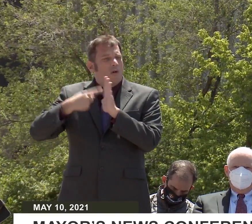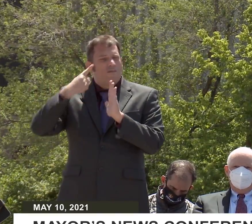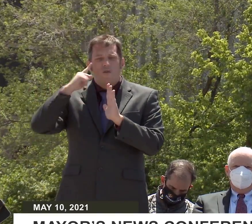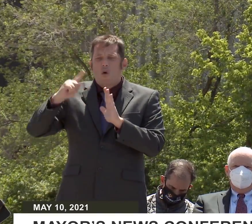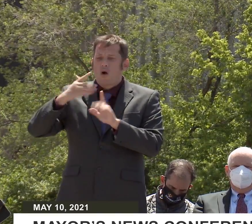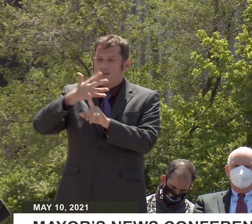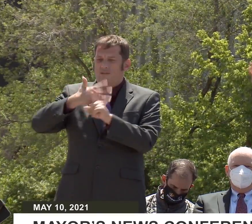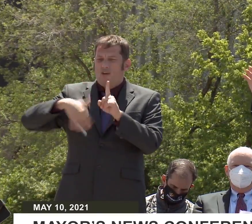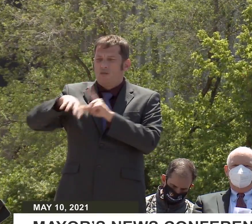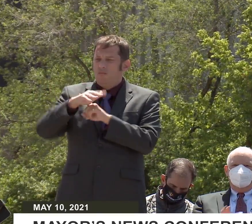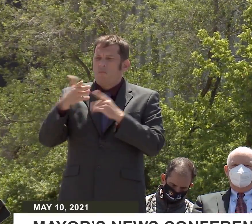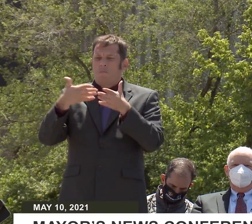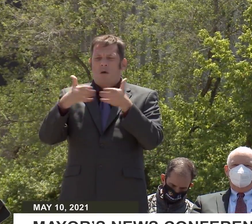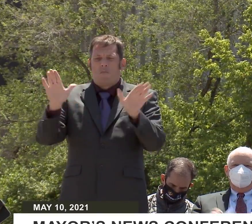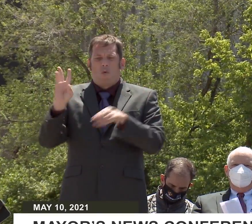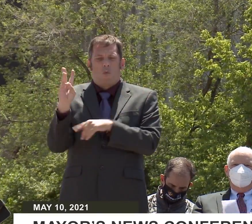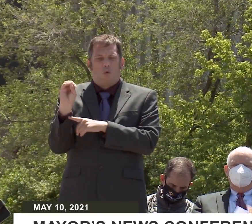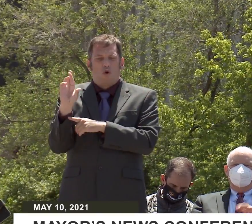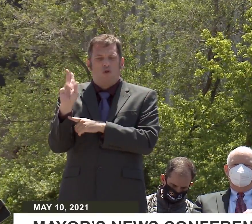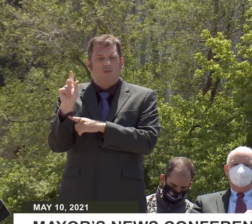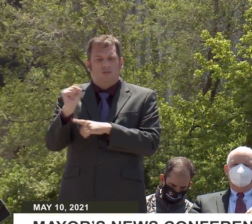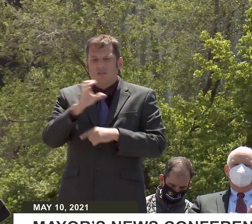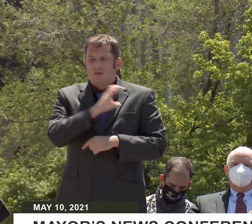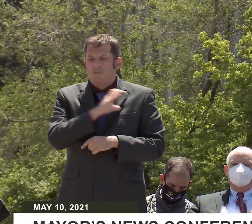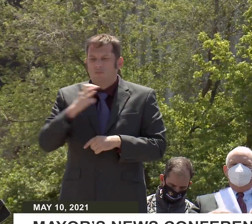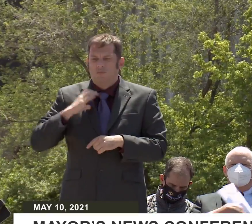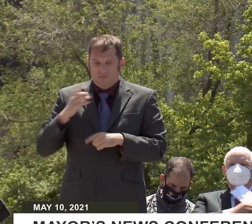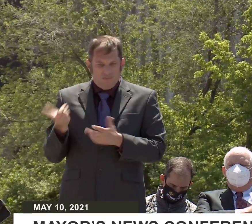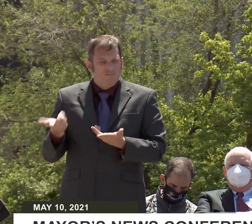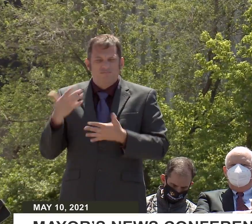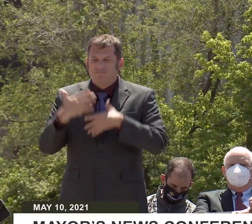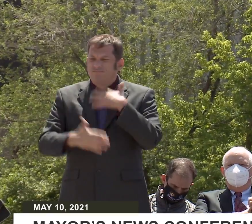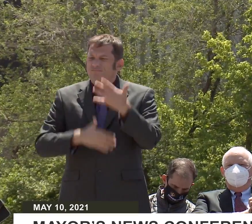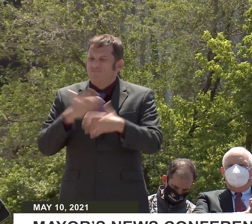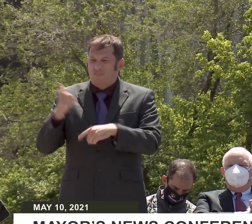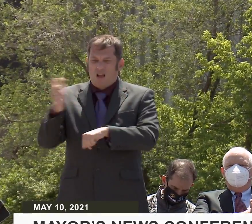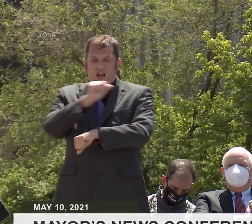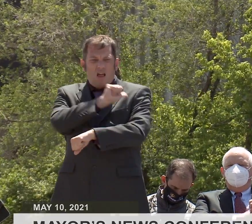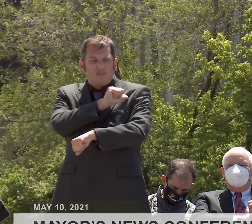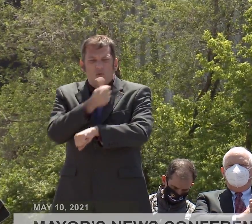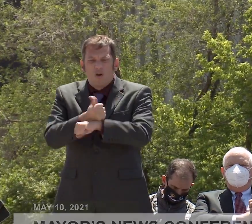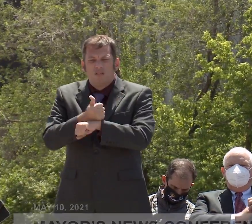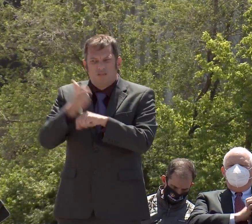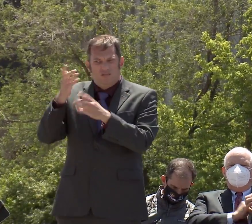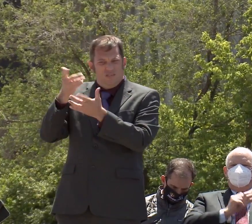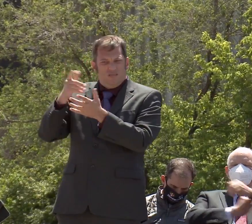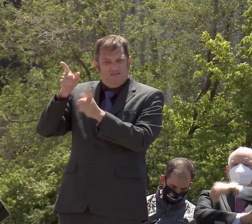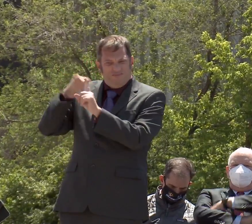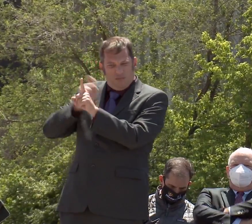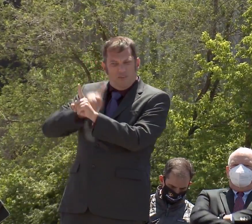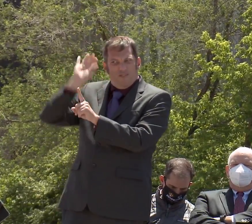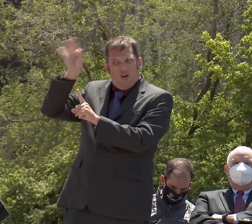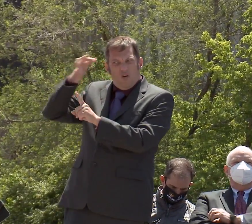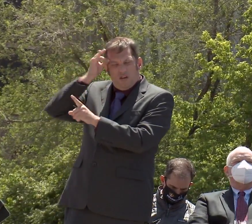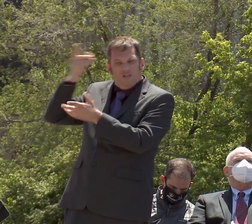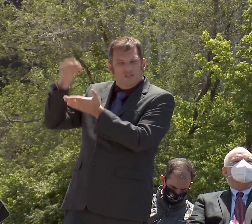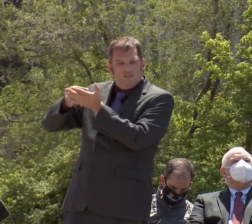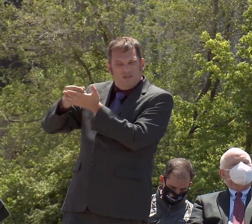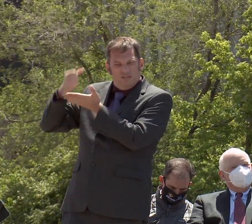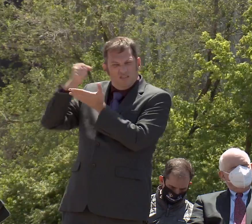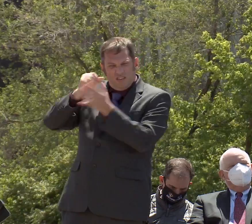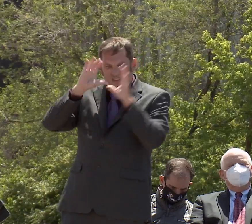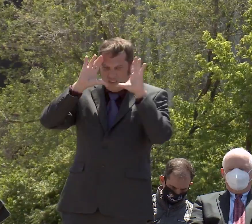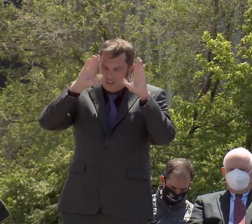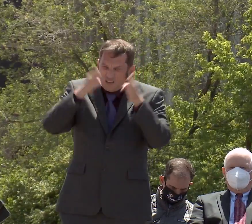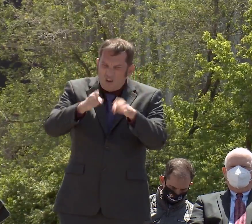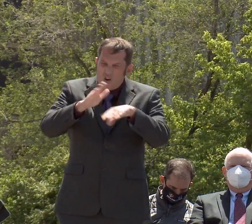Senate that authorizes the federal water and sewer programs and the infrastructure programs. So to Senator Cardin, thank